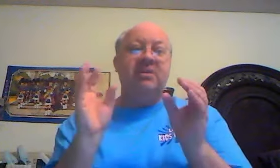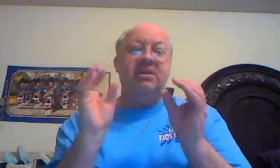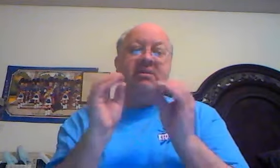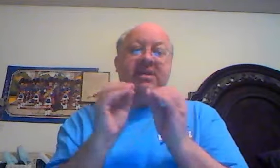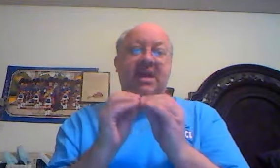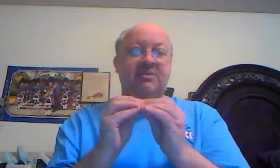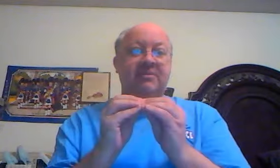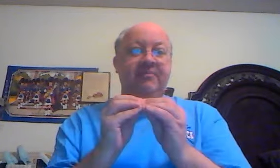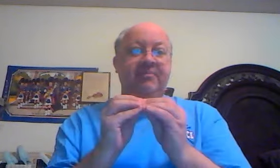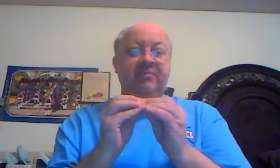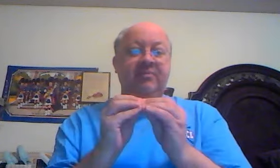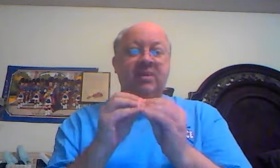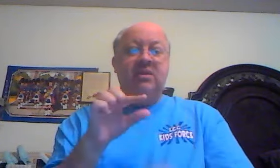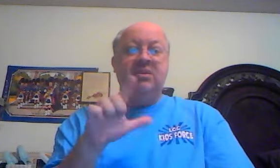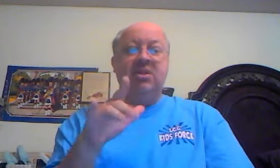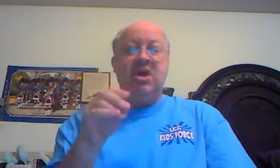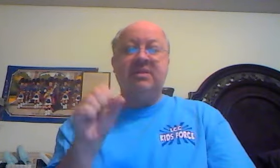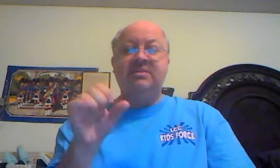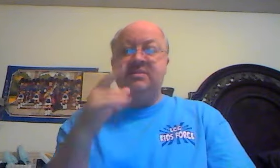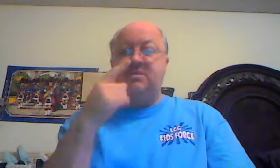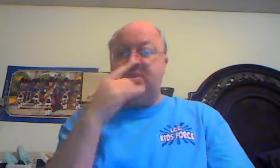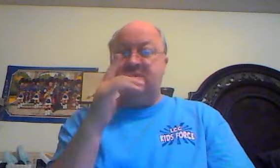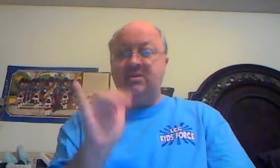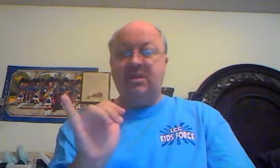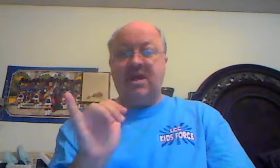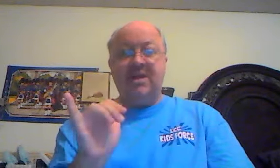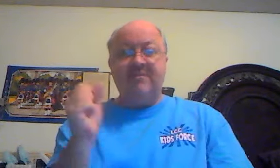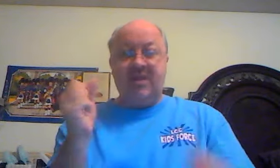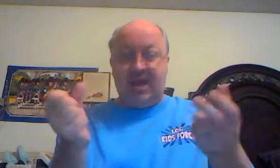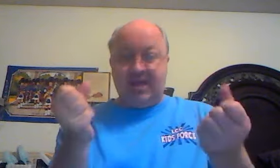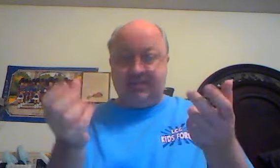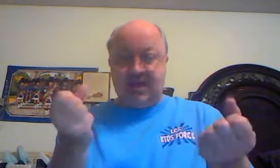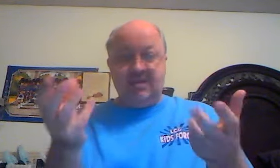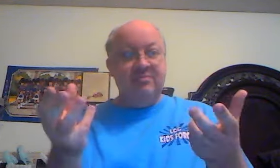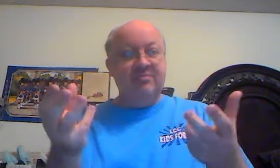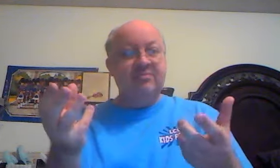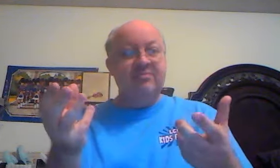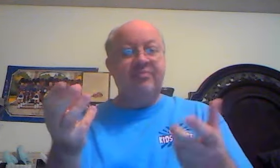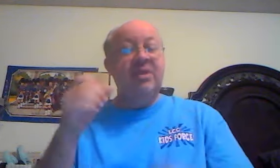all together, the gloss is going to look like, for ASL,